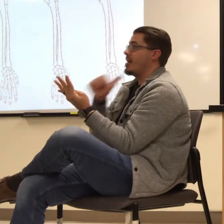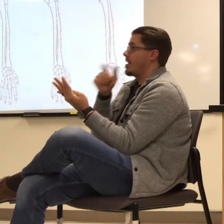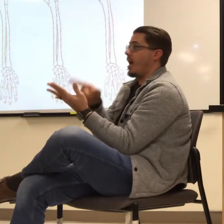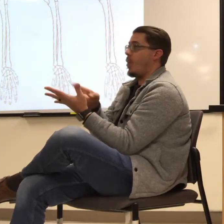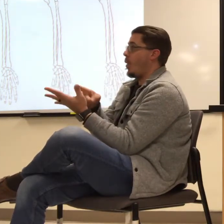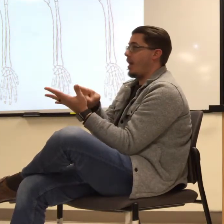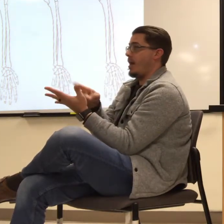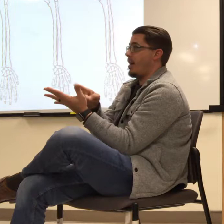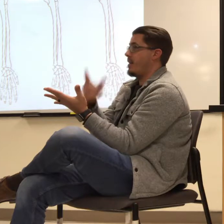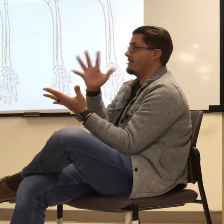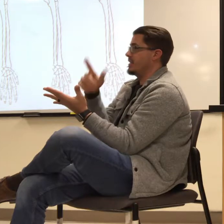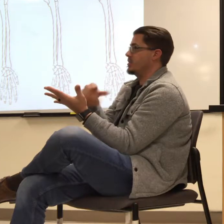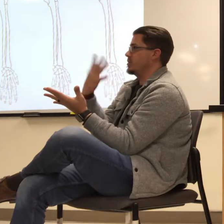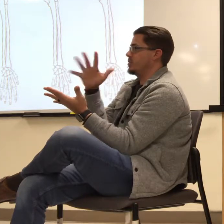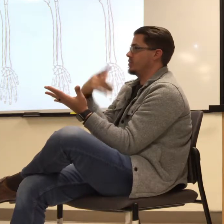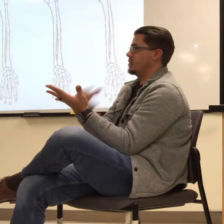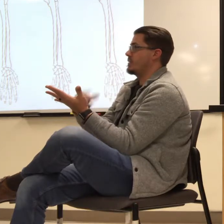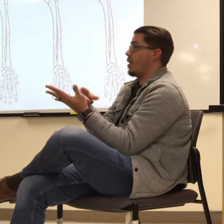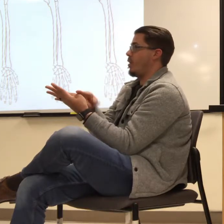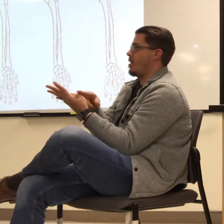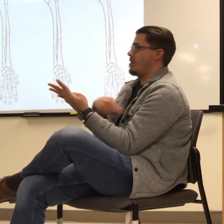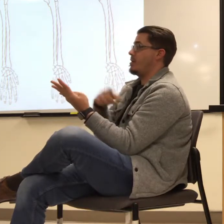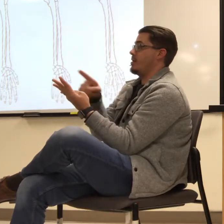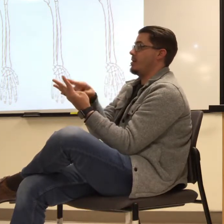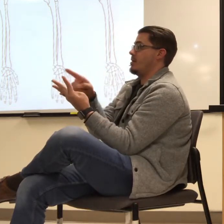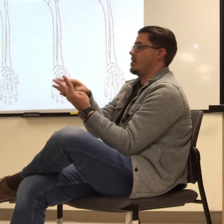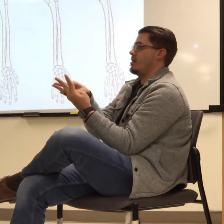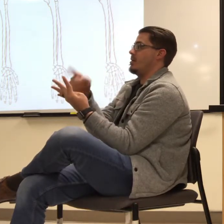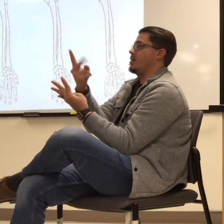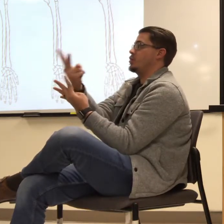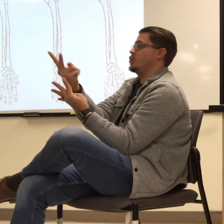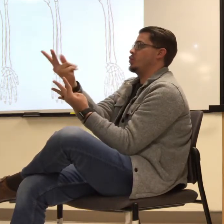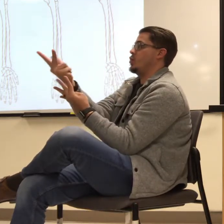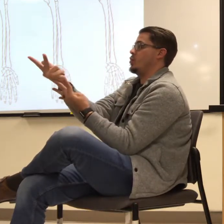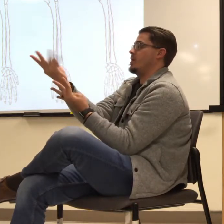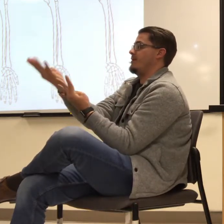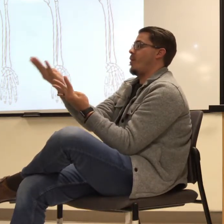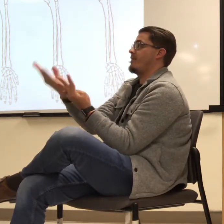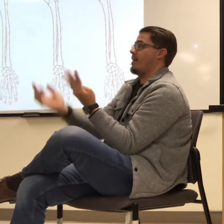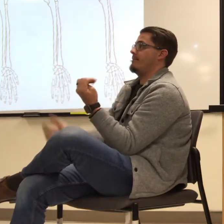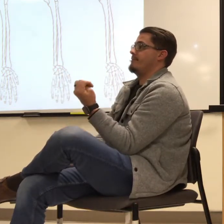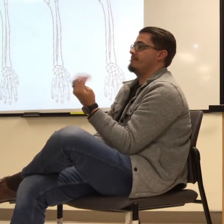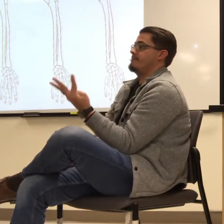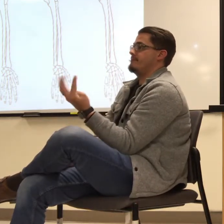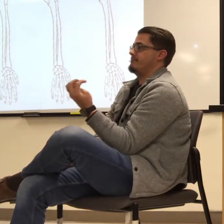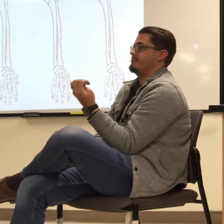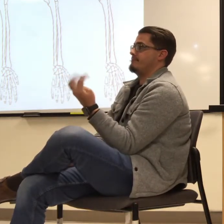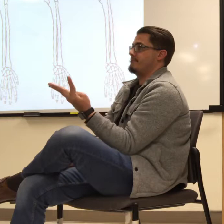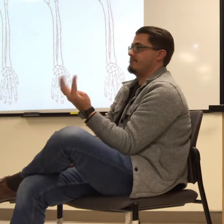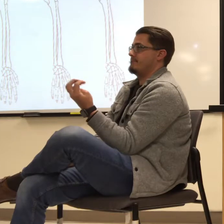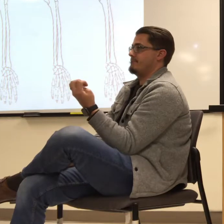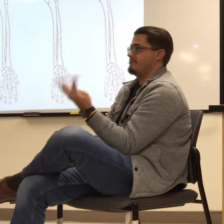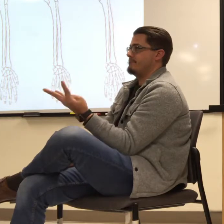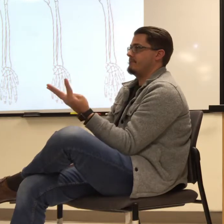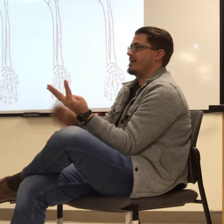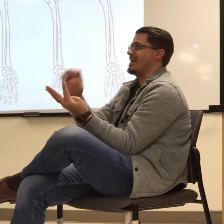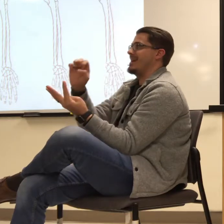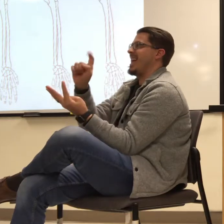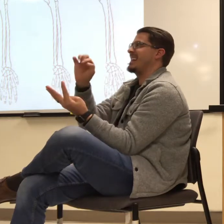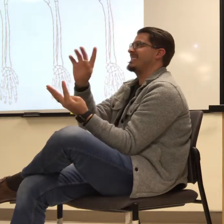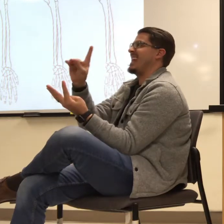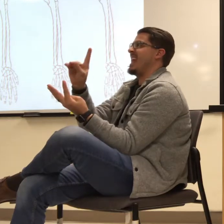right? we talked about 1 just right now. There are 2 muscles that extend the thumb. So these will extend the rest of them,